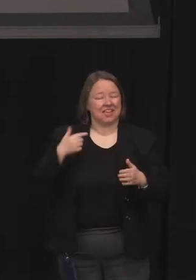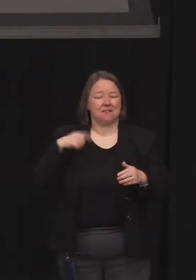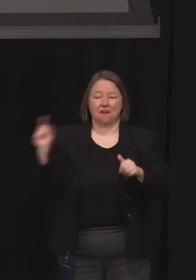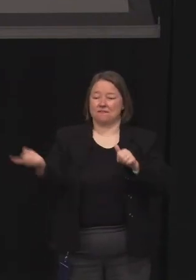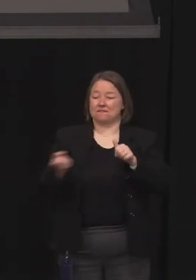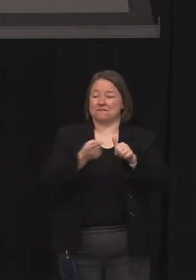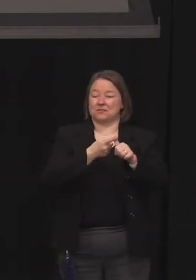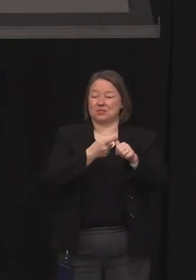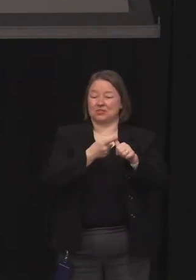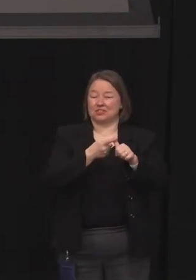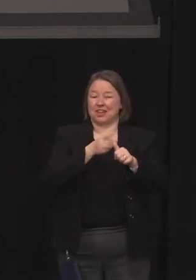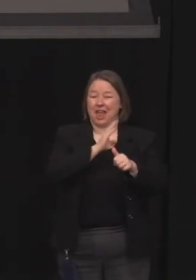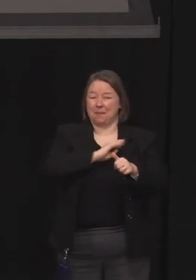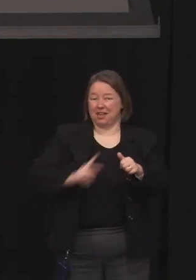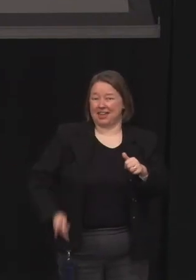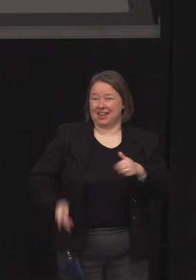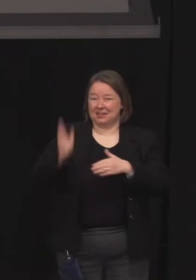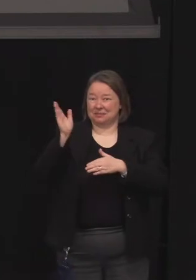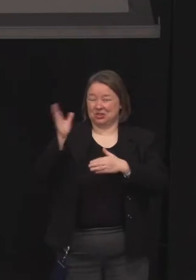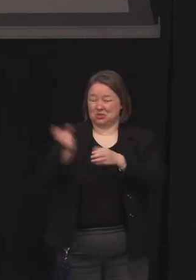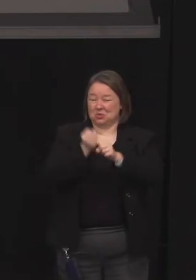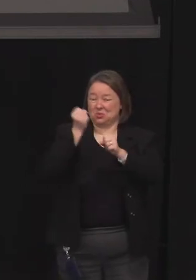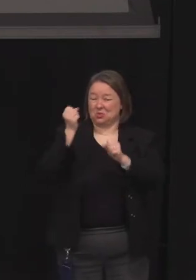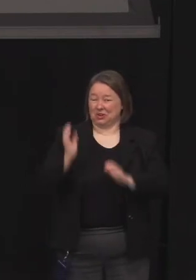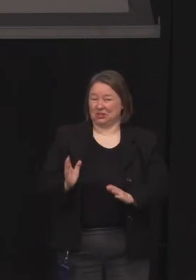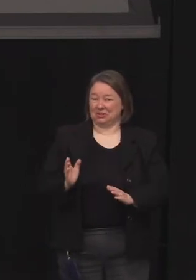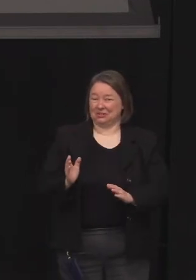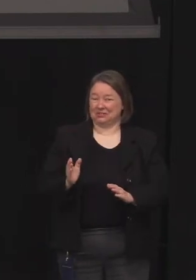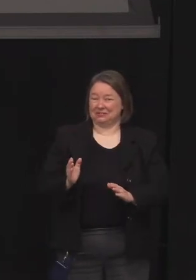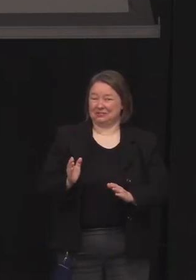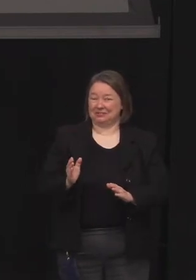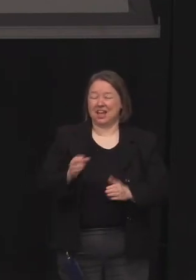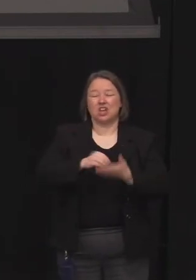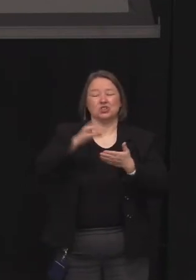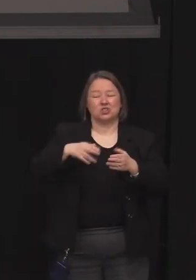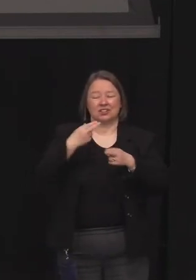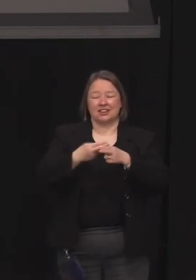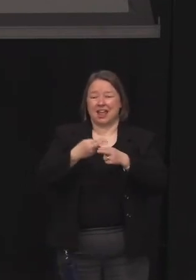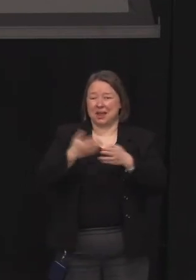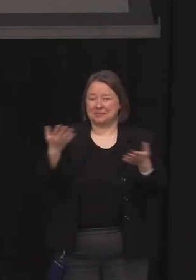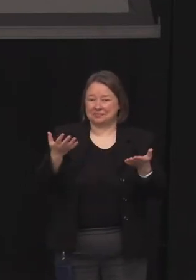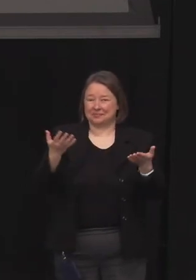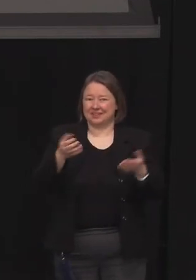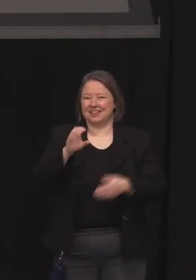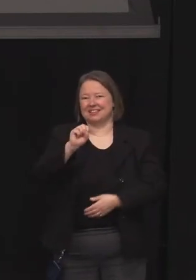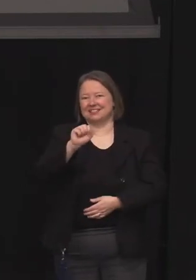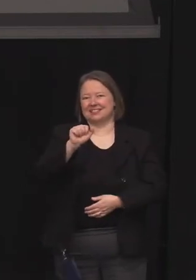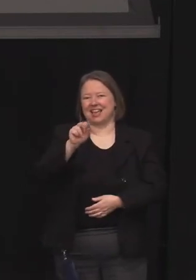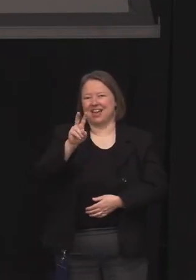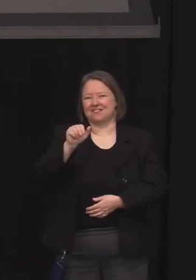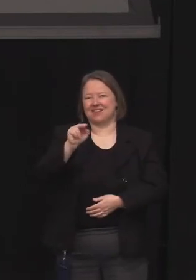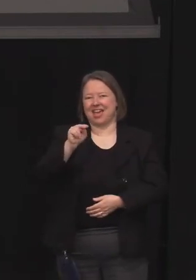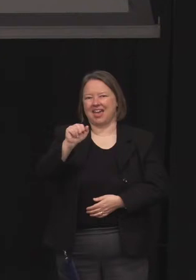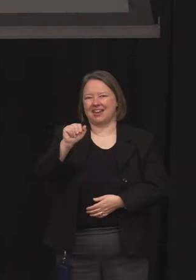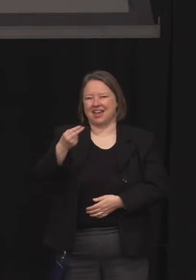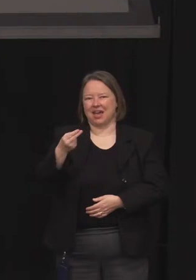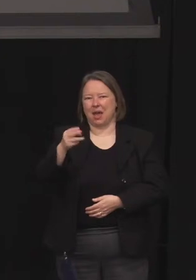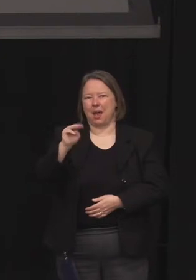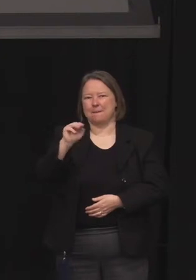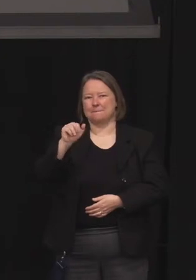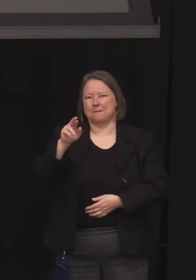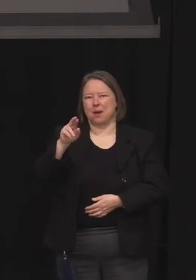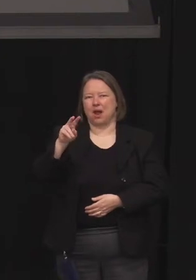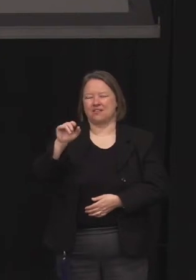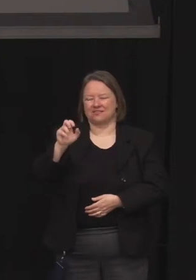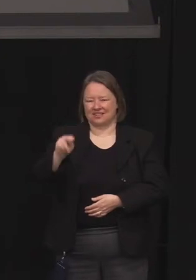first MLK speech winner. Student name is Savannah Martin.